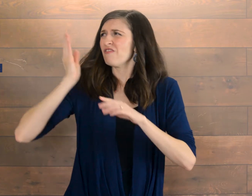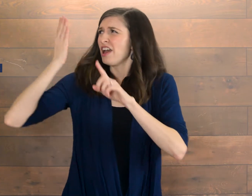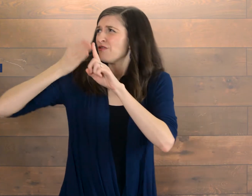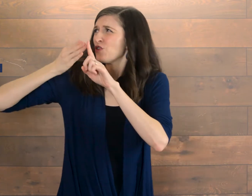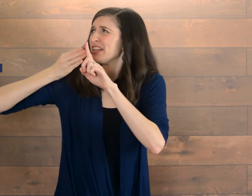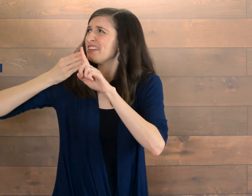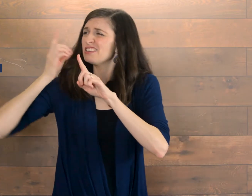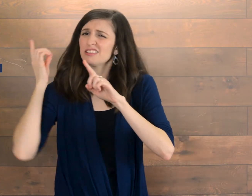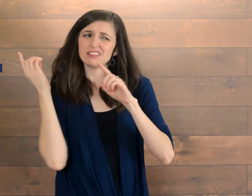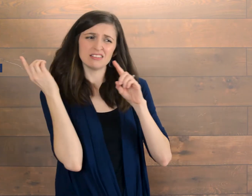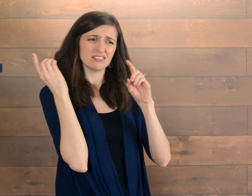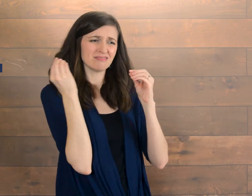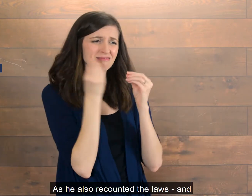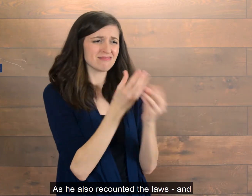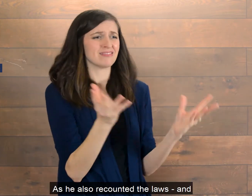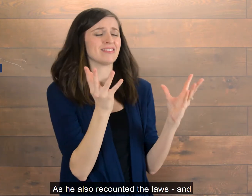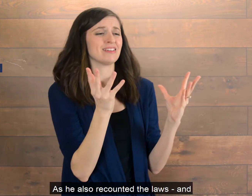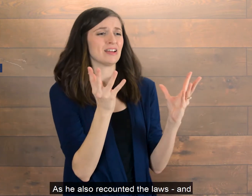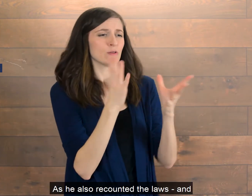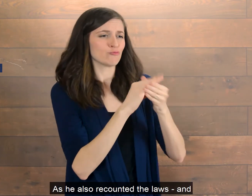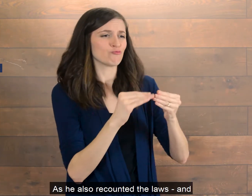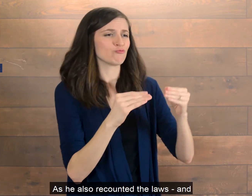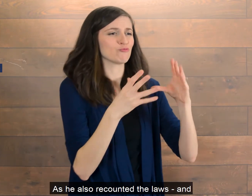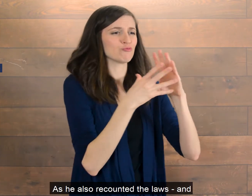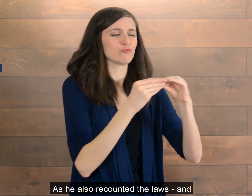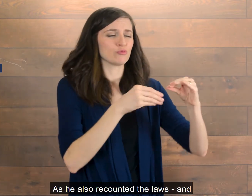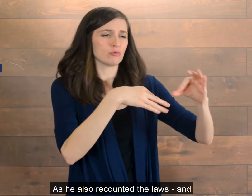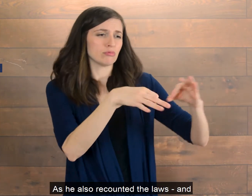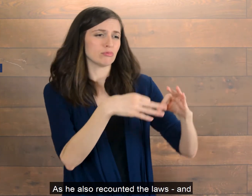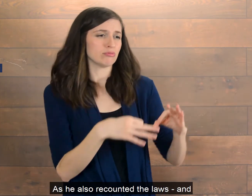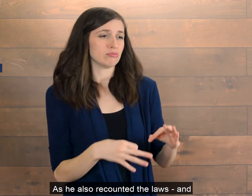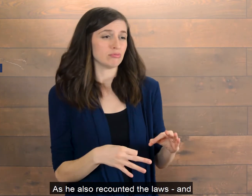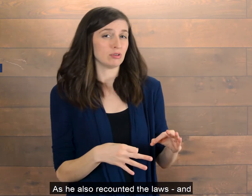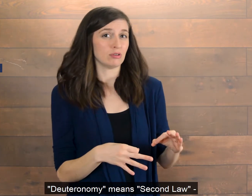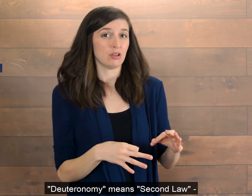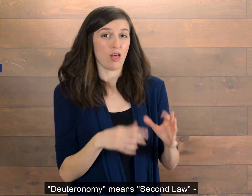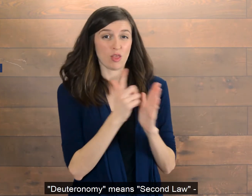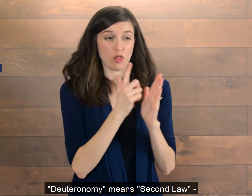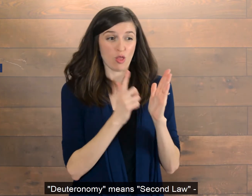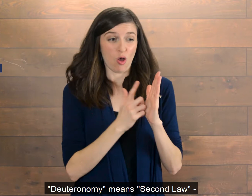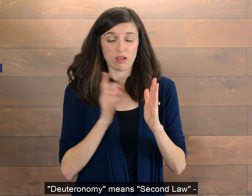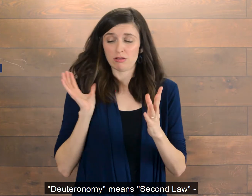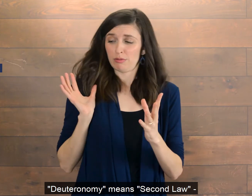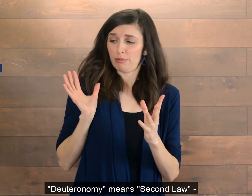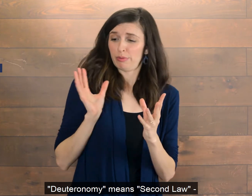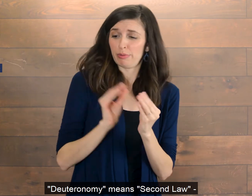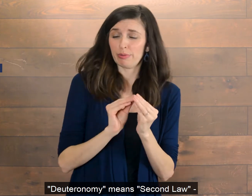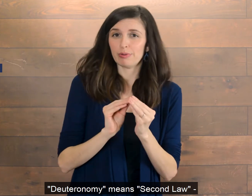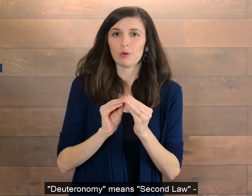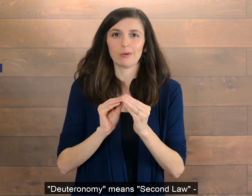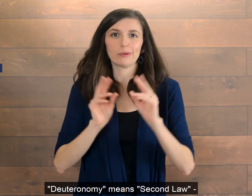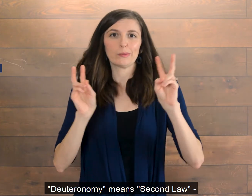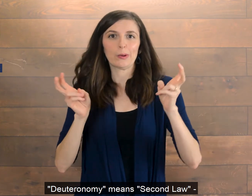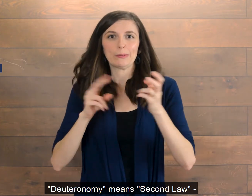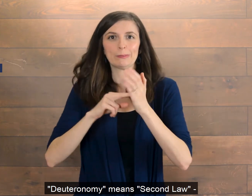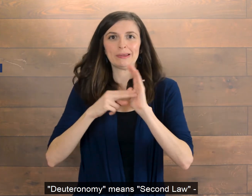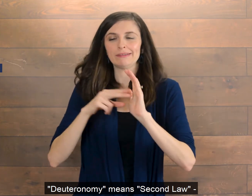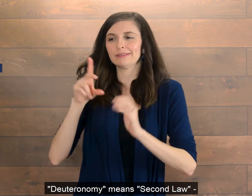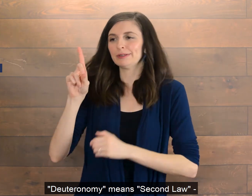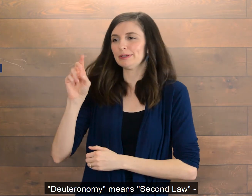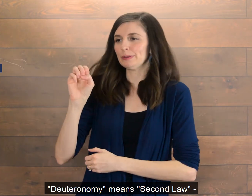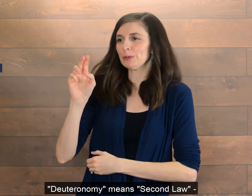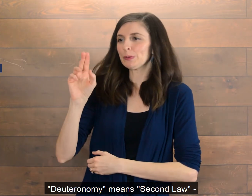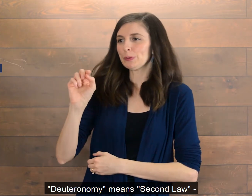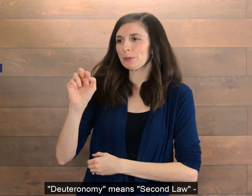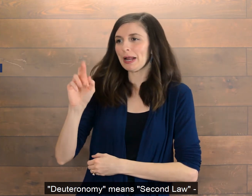faithfulness. As he also recounted the laws and, quote, Deuteronomy, means, quote,